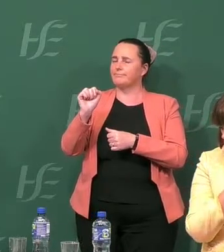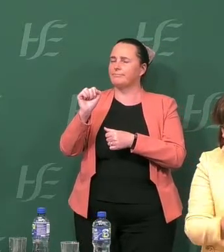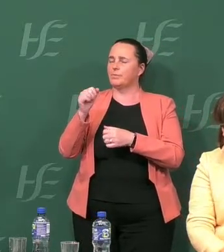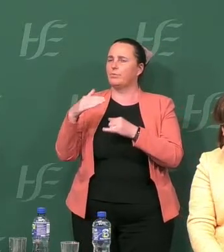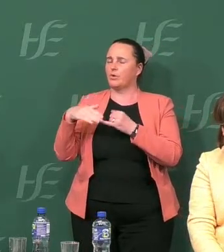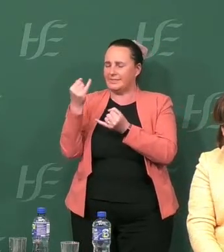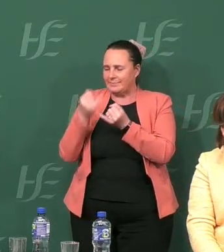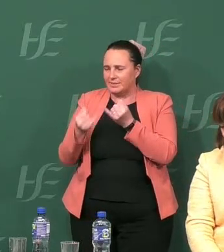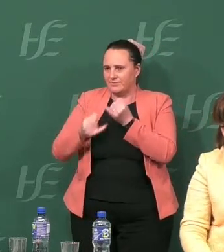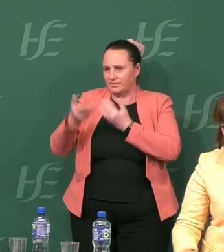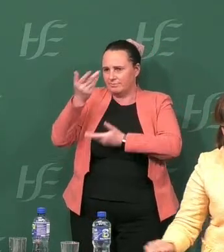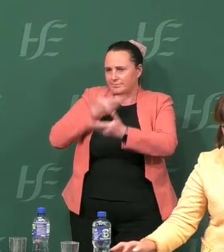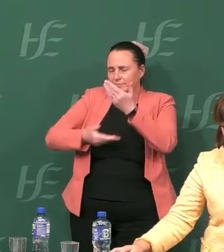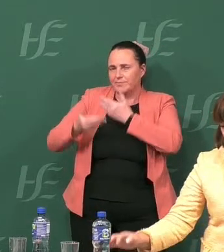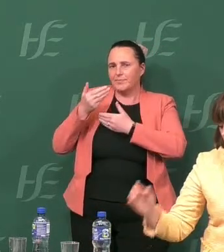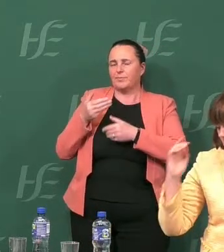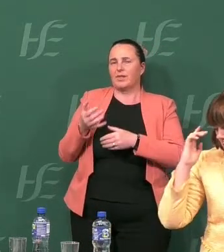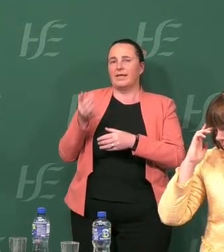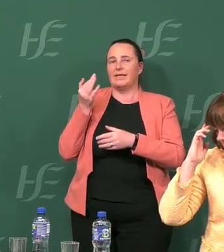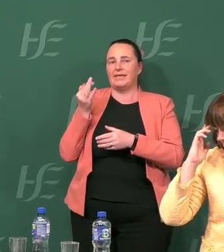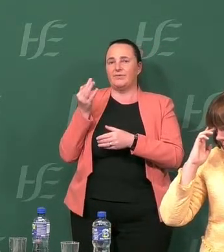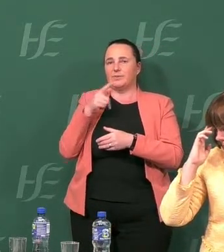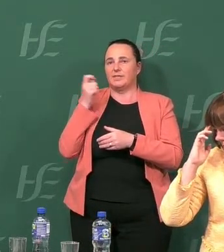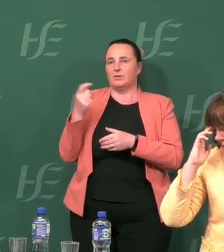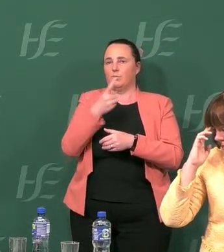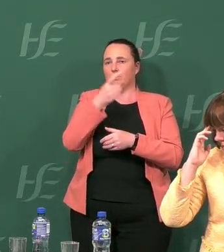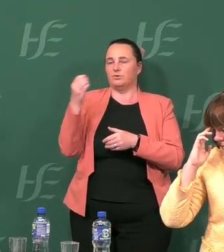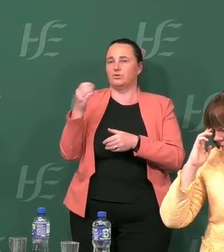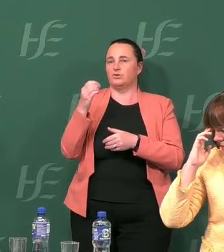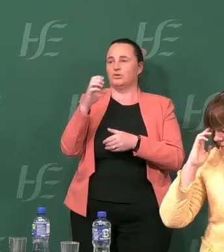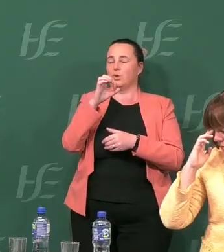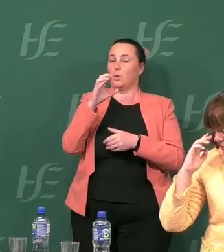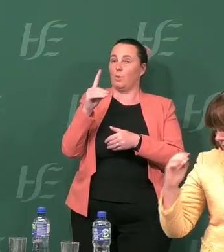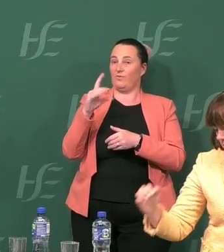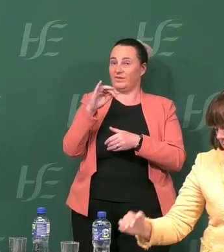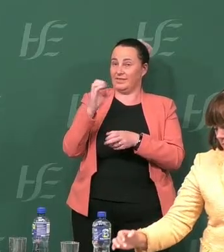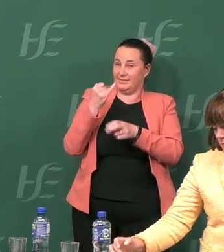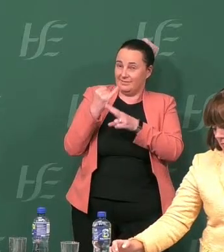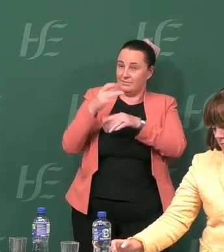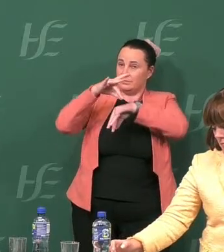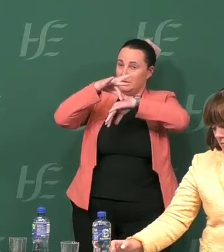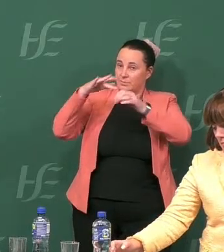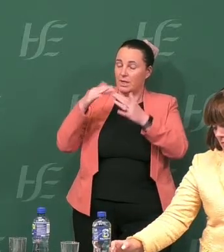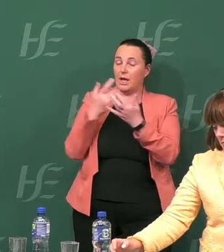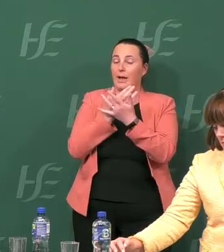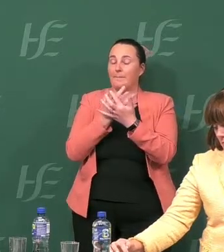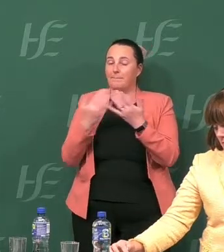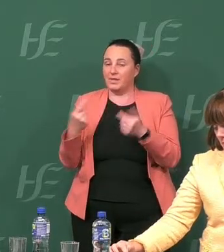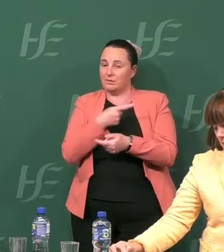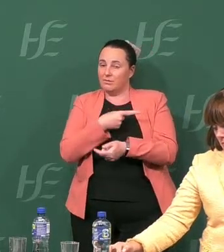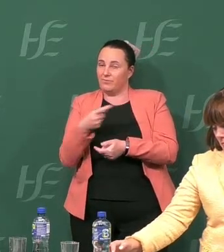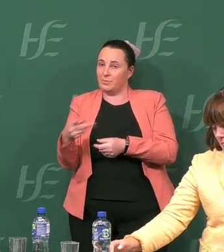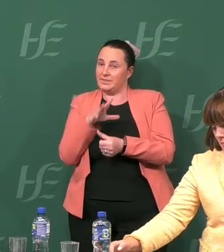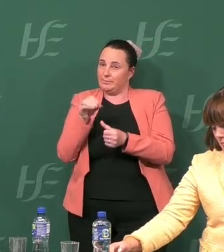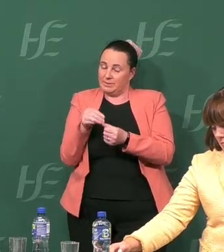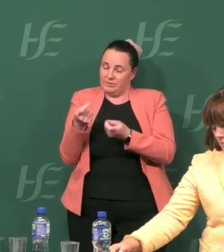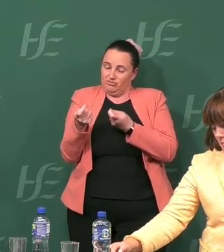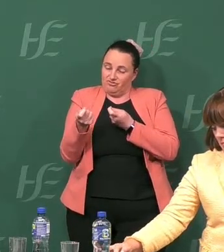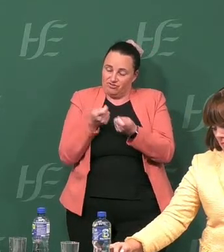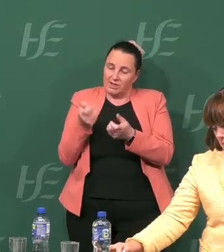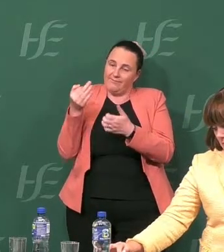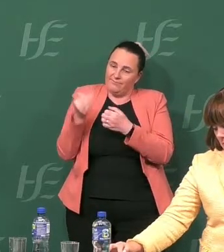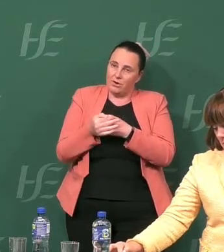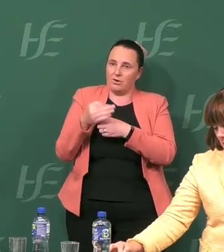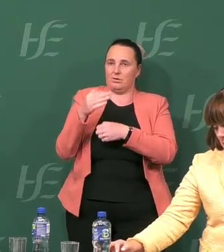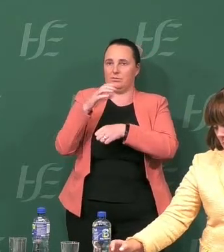more specific there? Like, say if there are 100 COVID cases in hospital, how many of those people are specifically being treated for